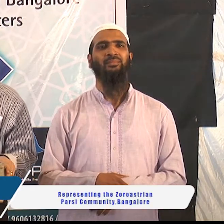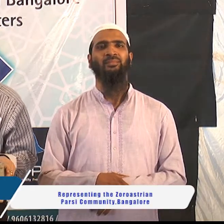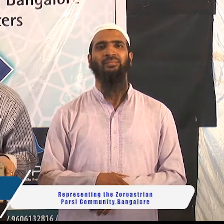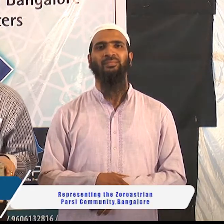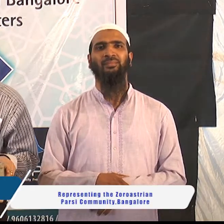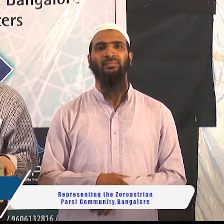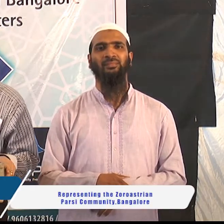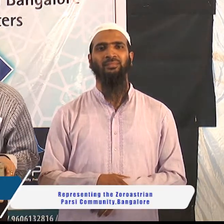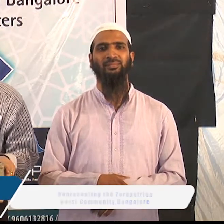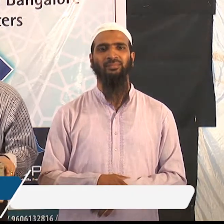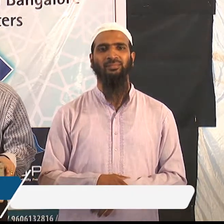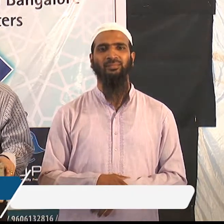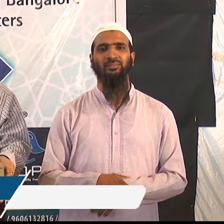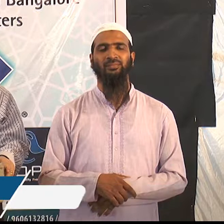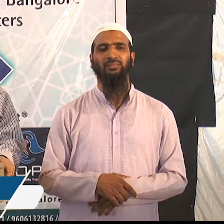Vaheguru